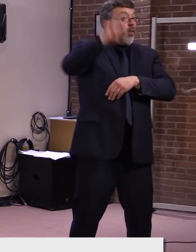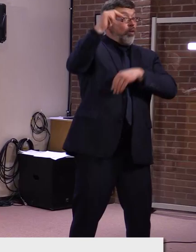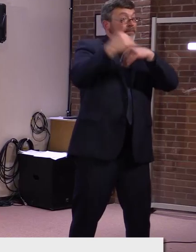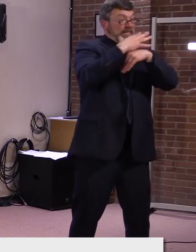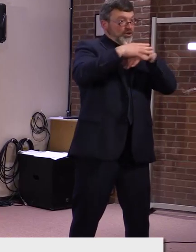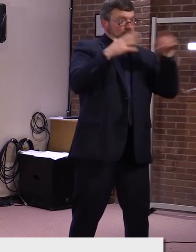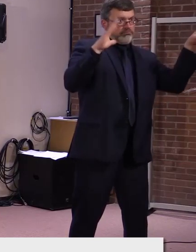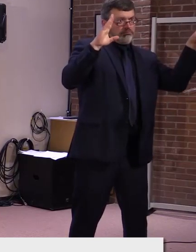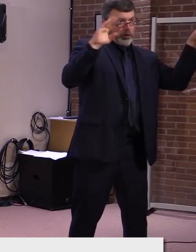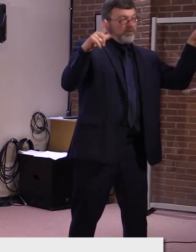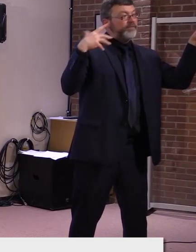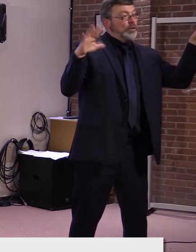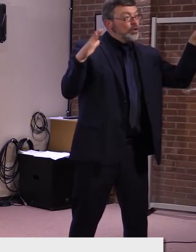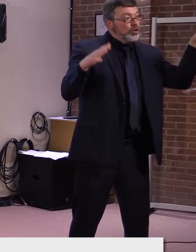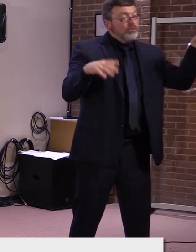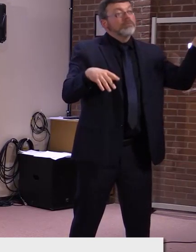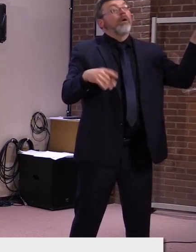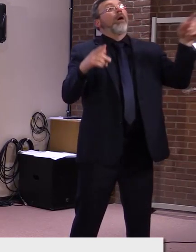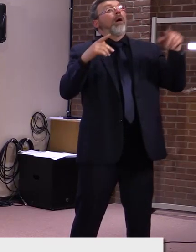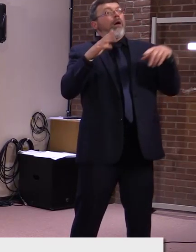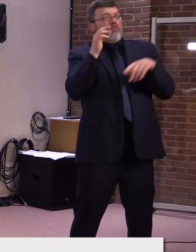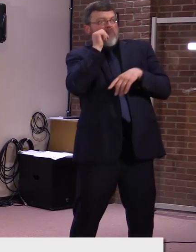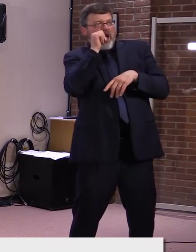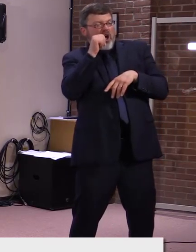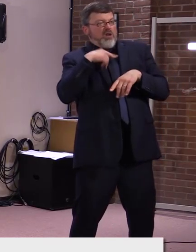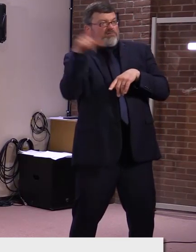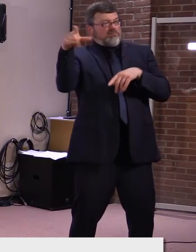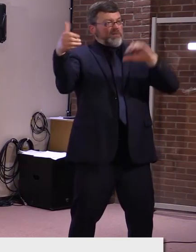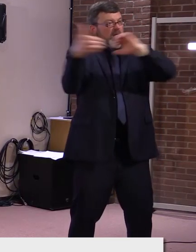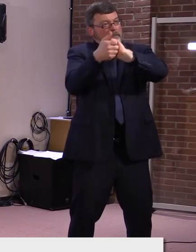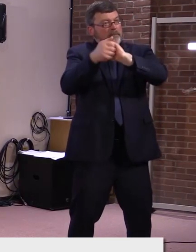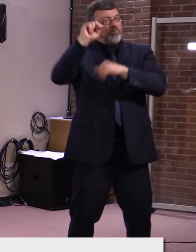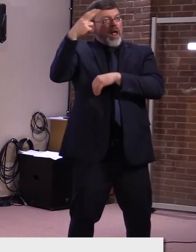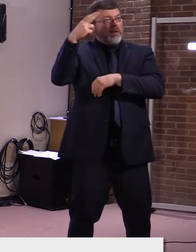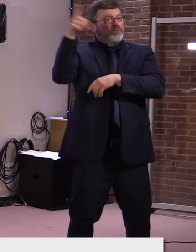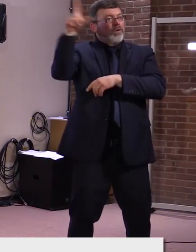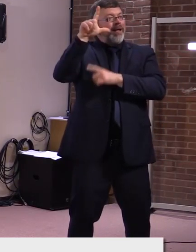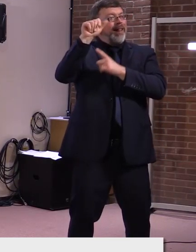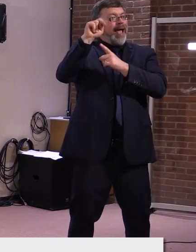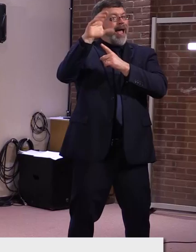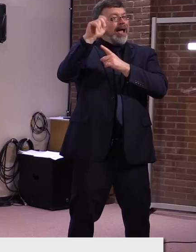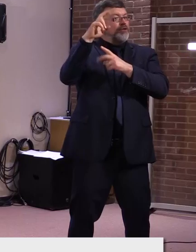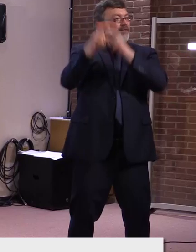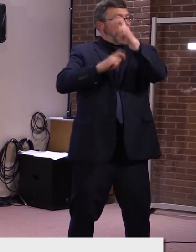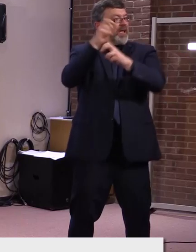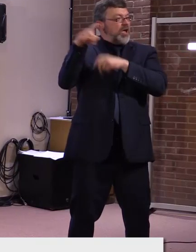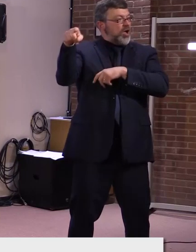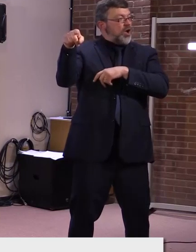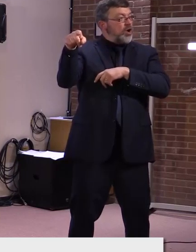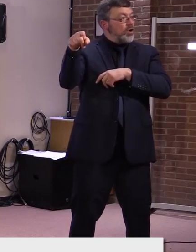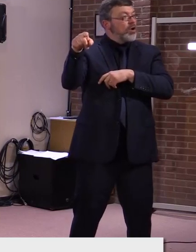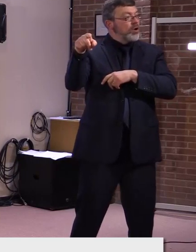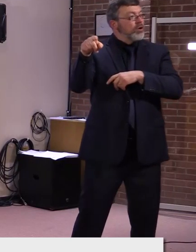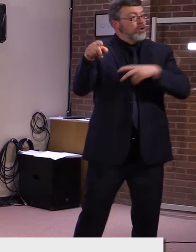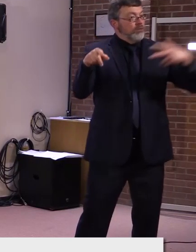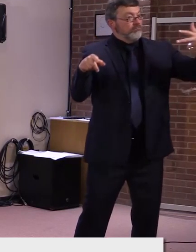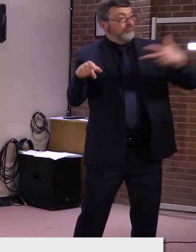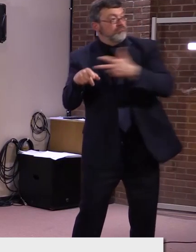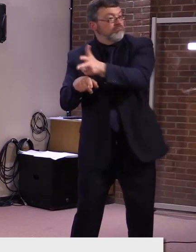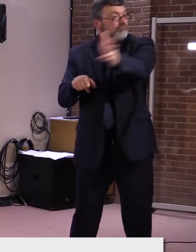drive-through clinic, which, by the way, comes with a free admission ticket to the fair, a pop-up